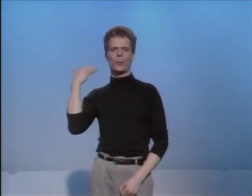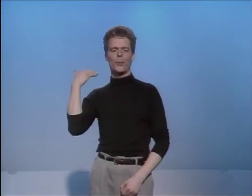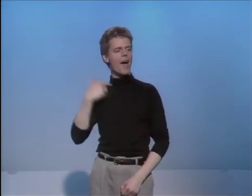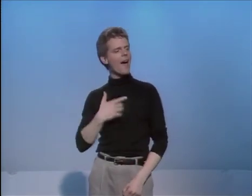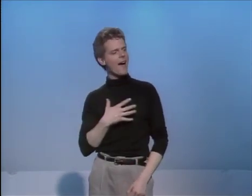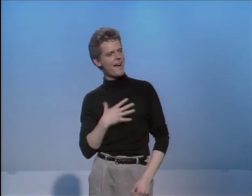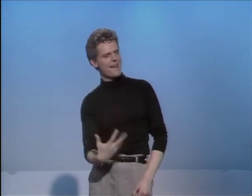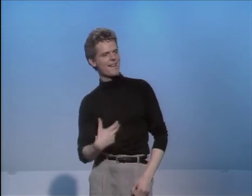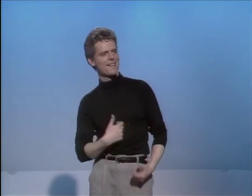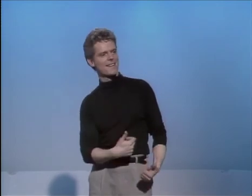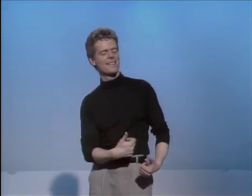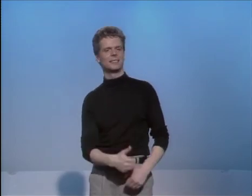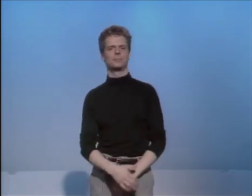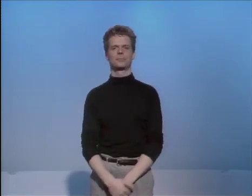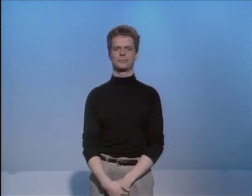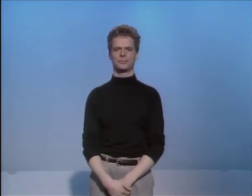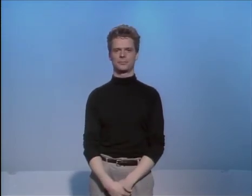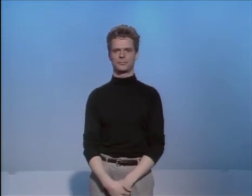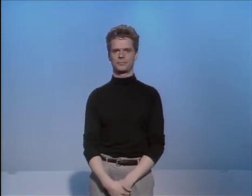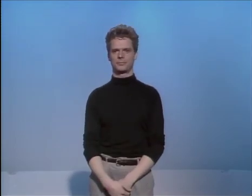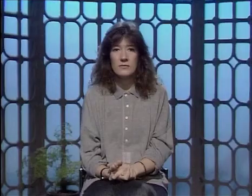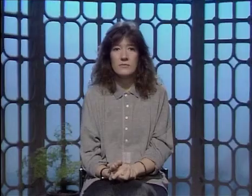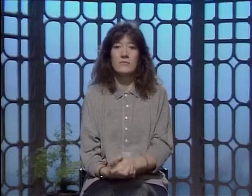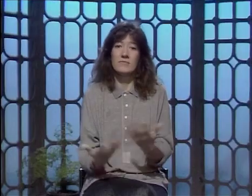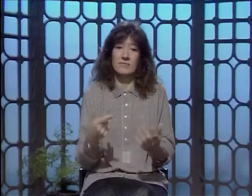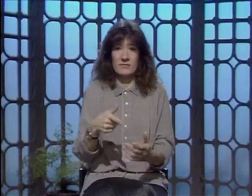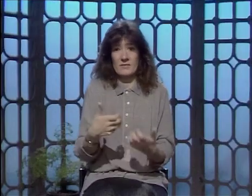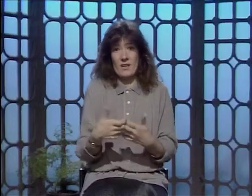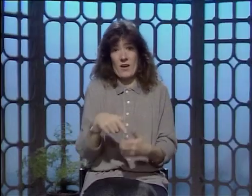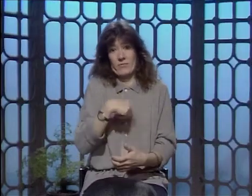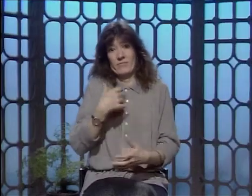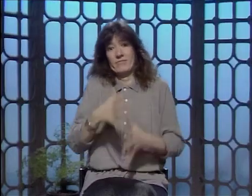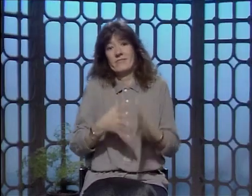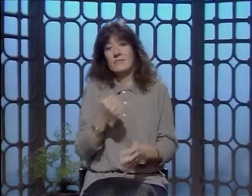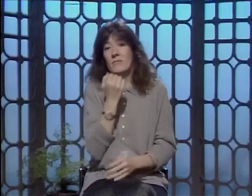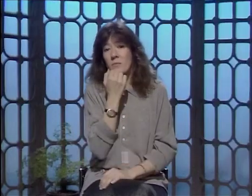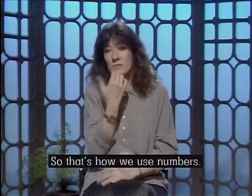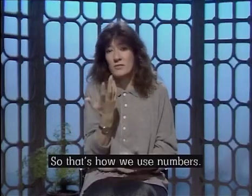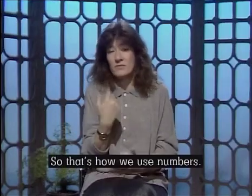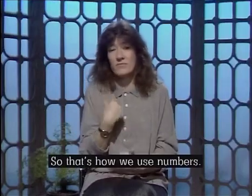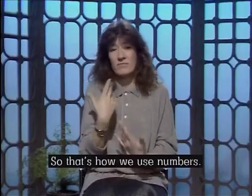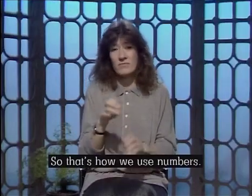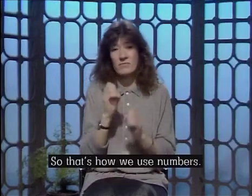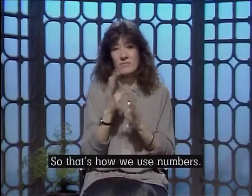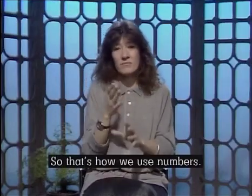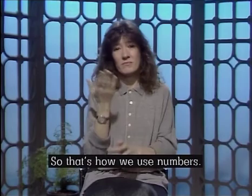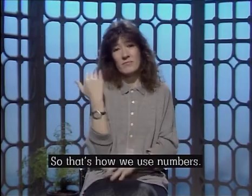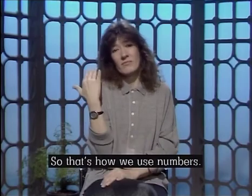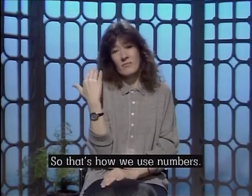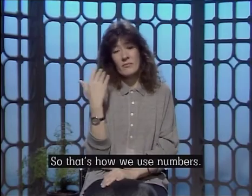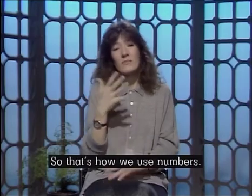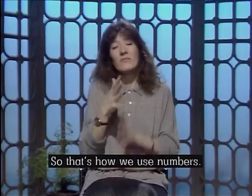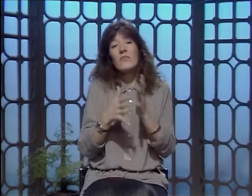6 weeks ago." "Great." So that's how we use numbers.